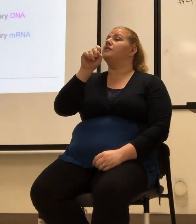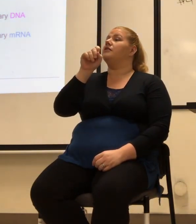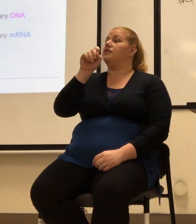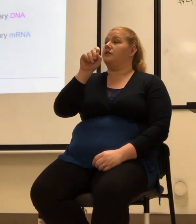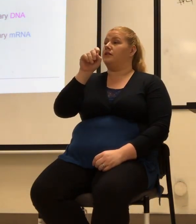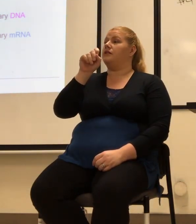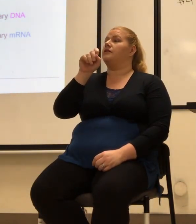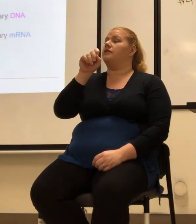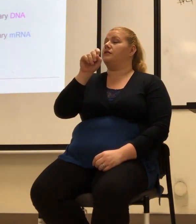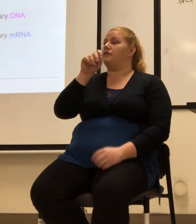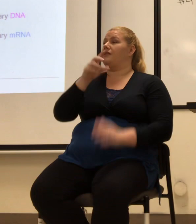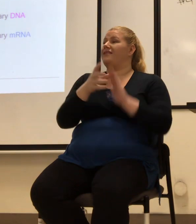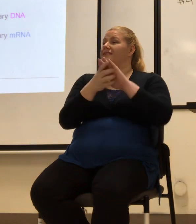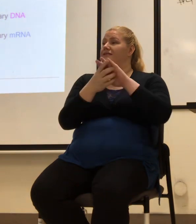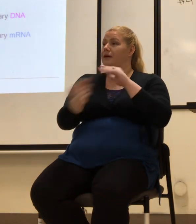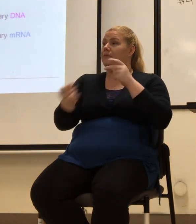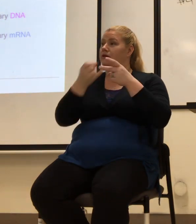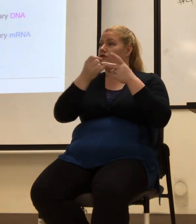minute to do that.